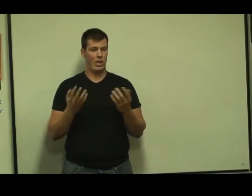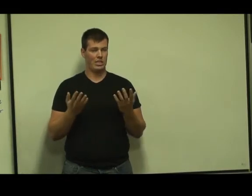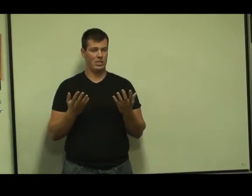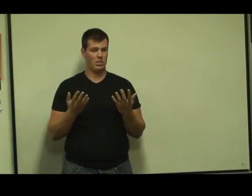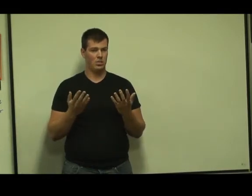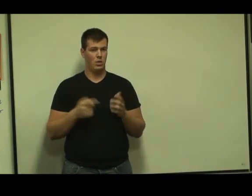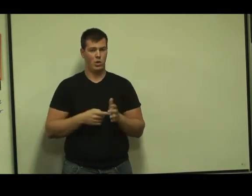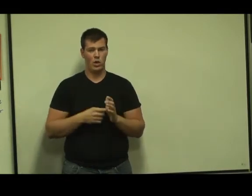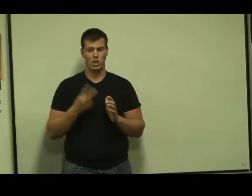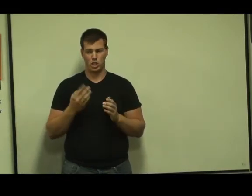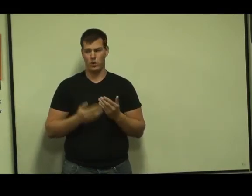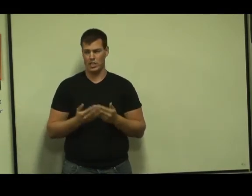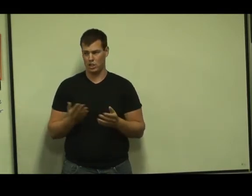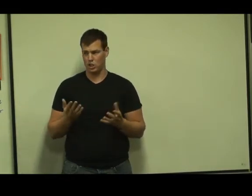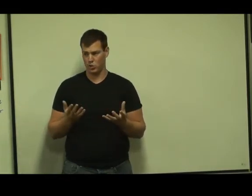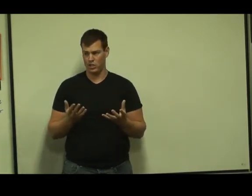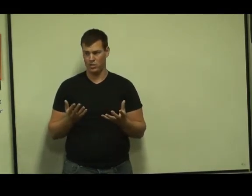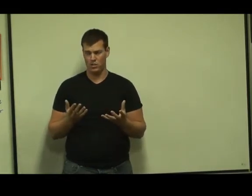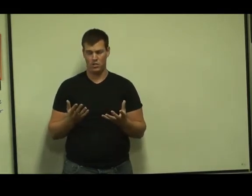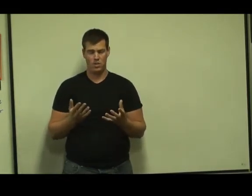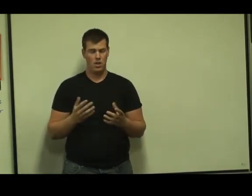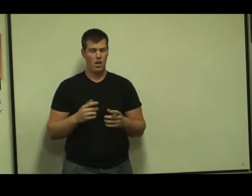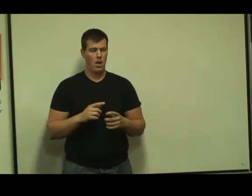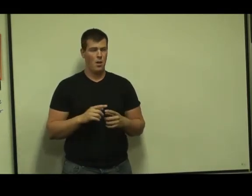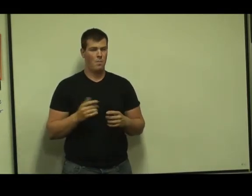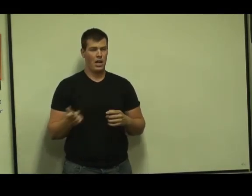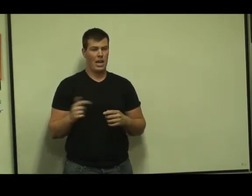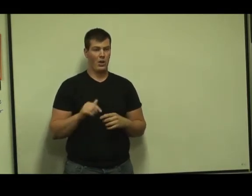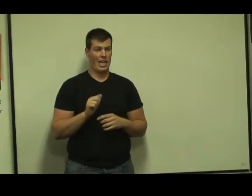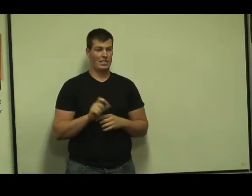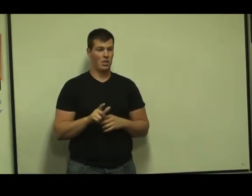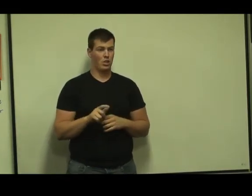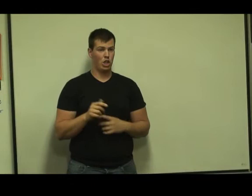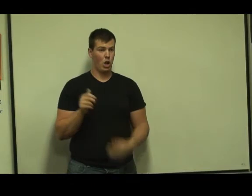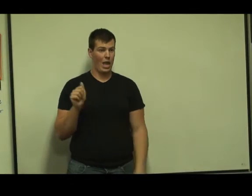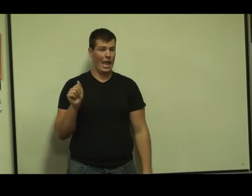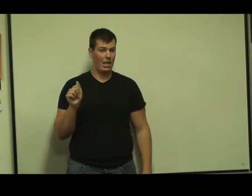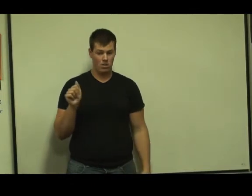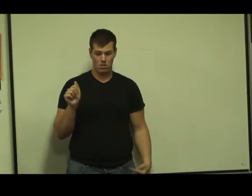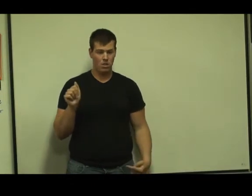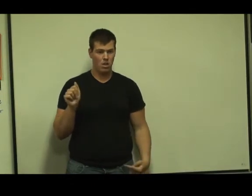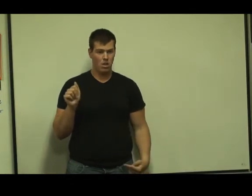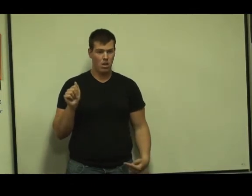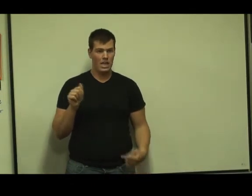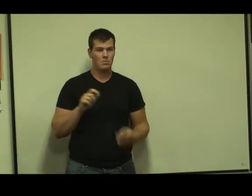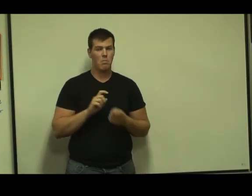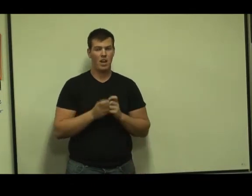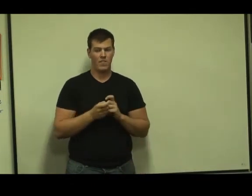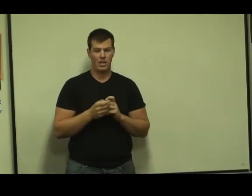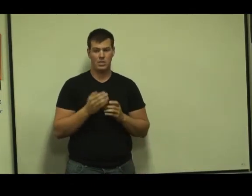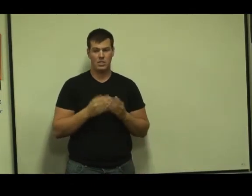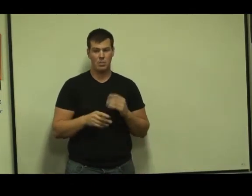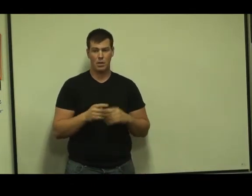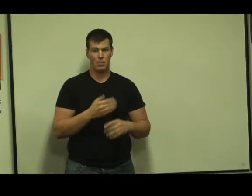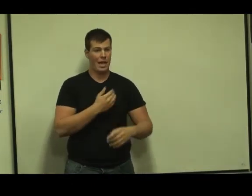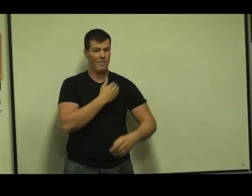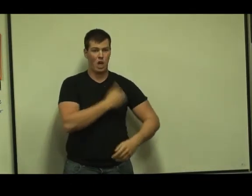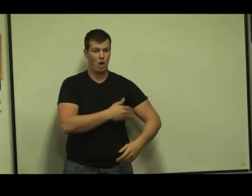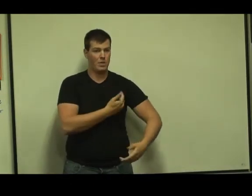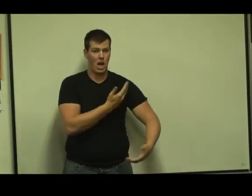hands. It requires two hands to do it. But now you got A. It modified because some people we had the old